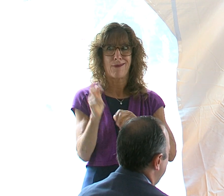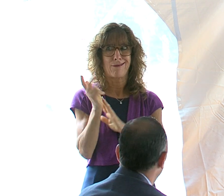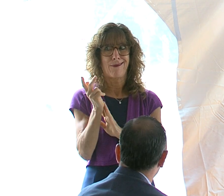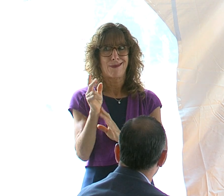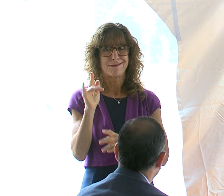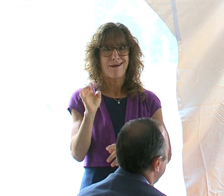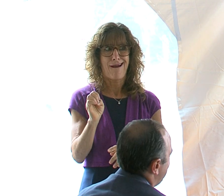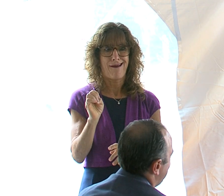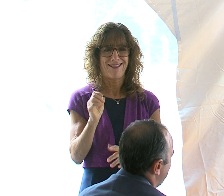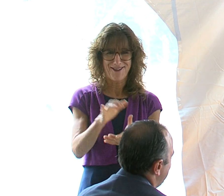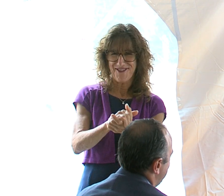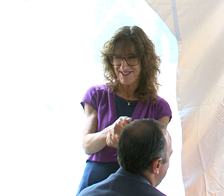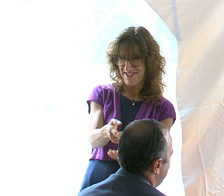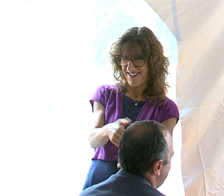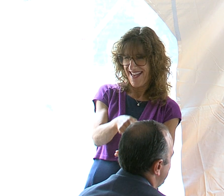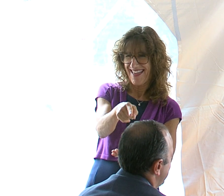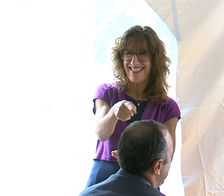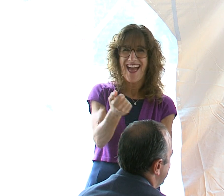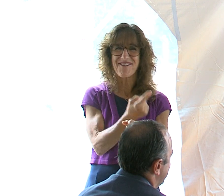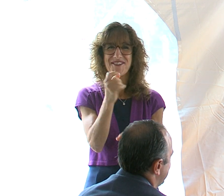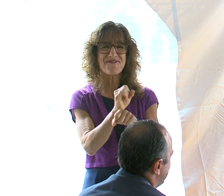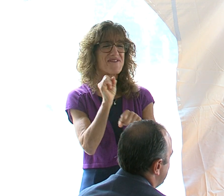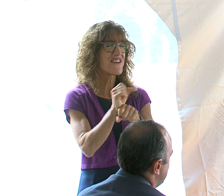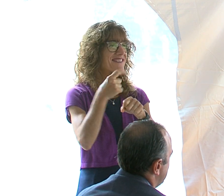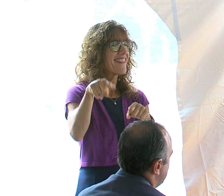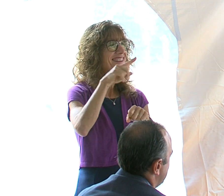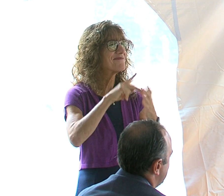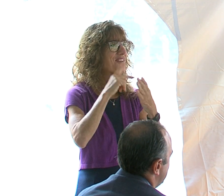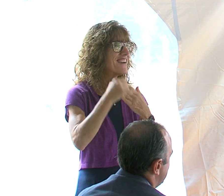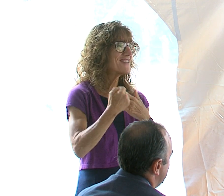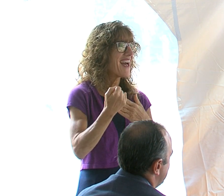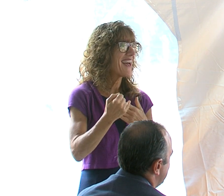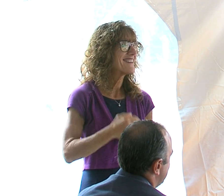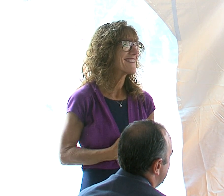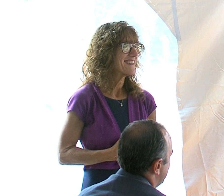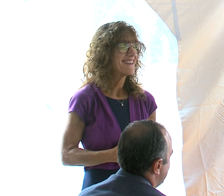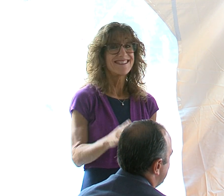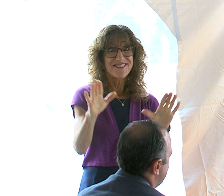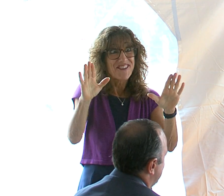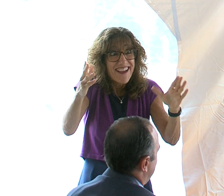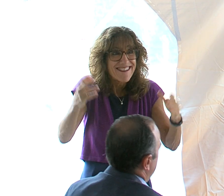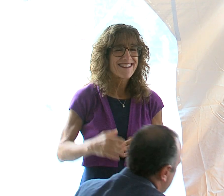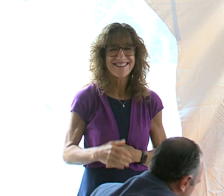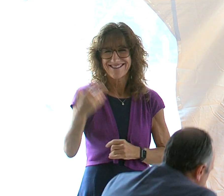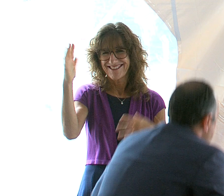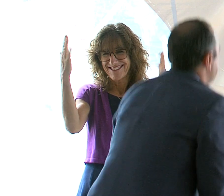But just congratulations again for everybody that worked tirelessly on this project. It's great.